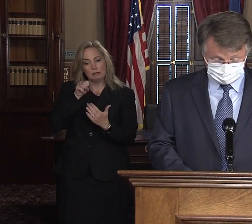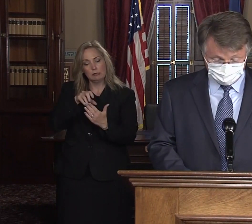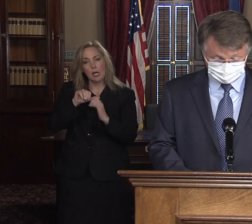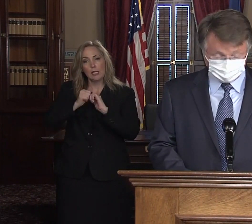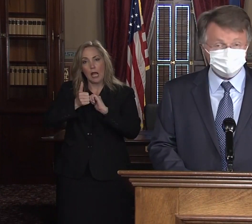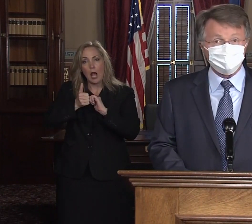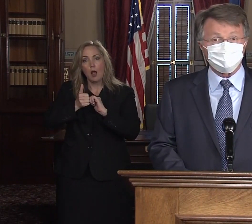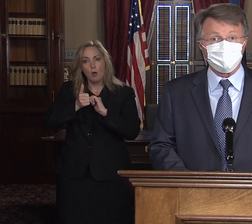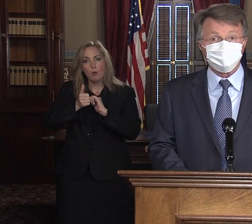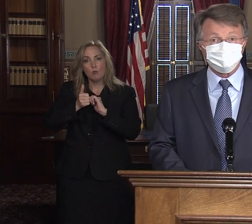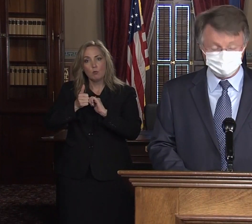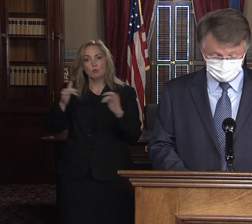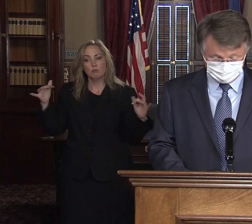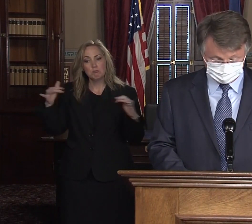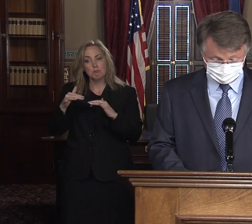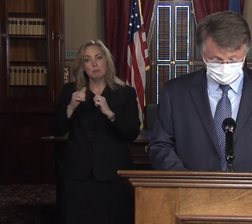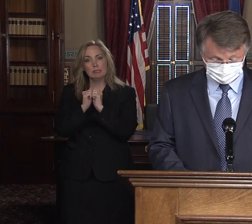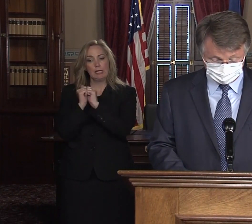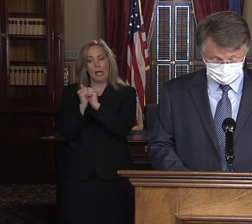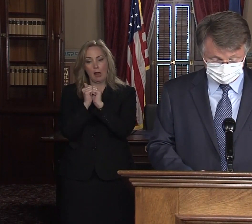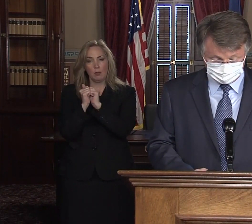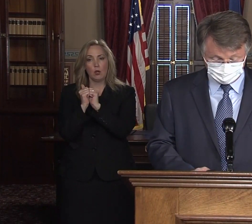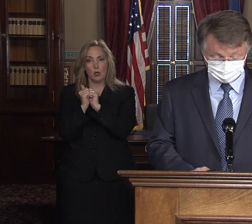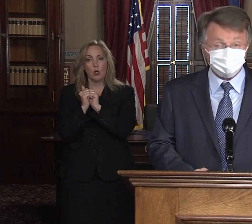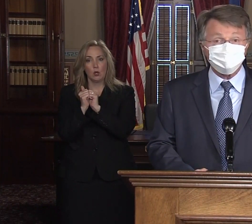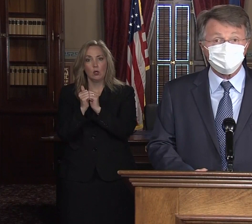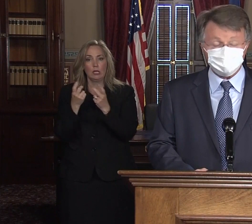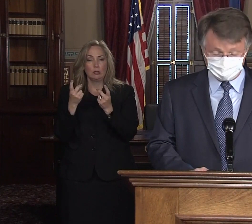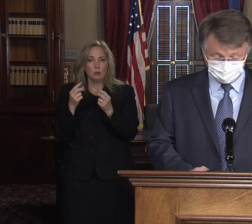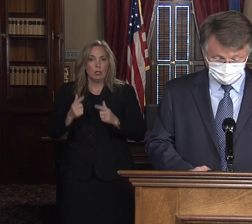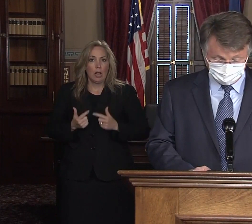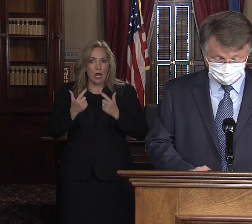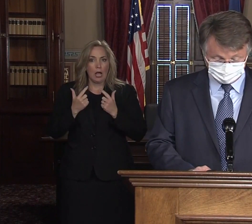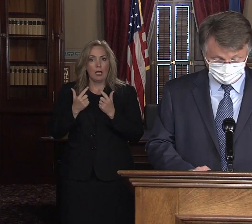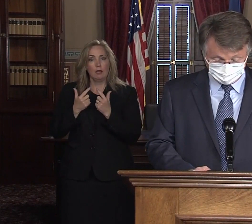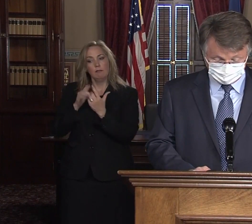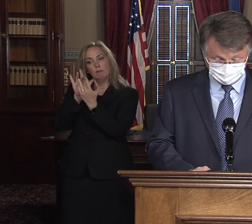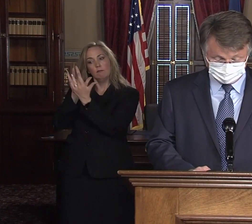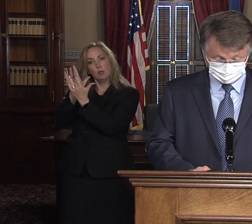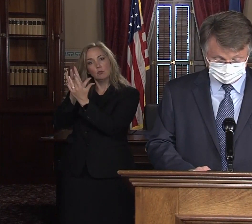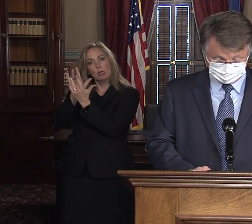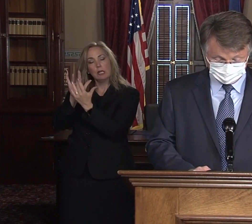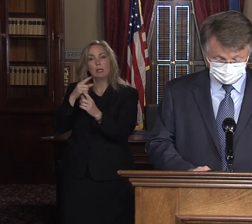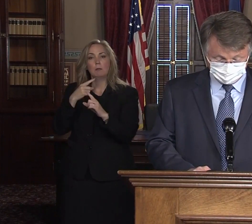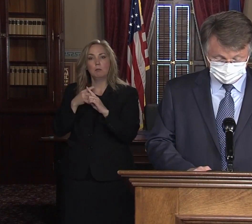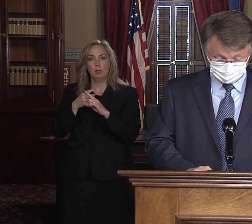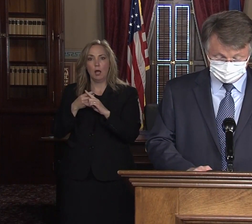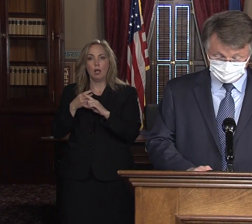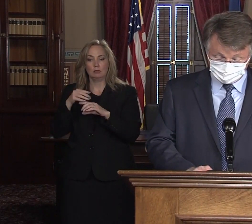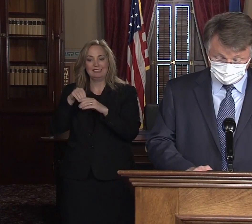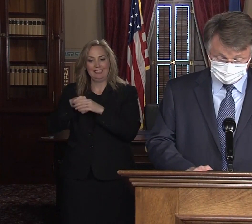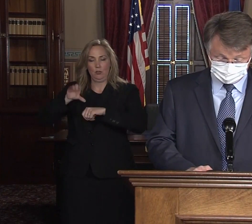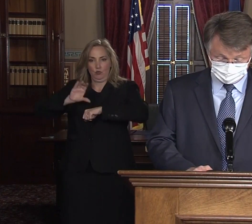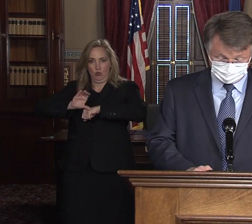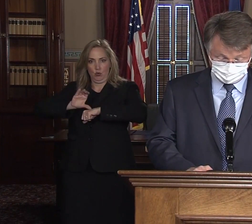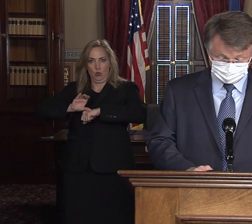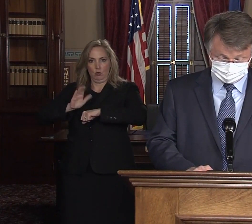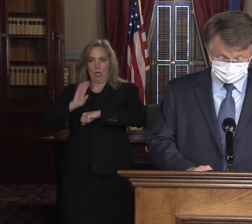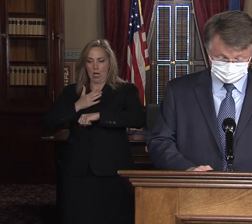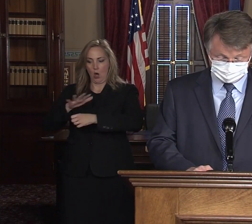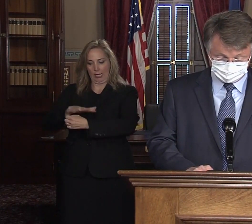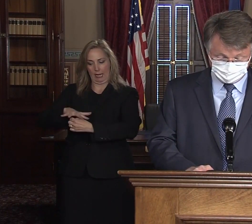to come back together and do life as a congregation, both virtually and on our campus. So after a great deal